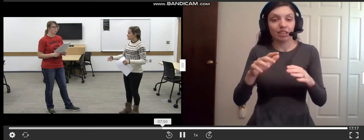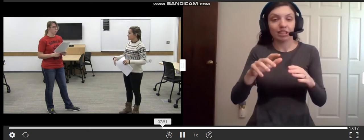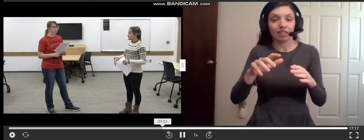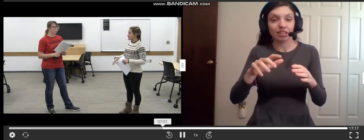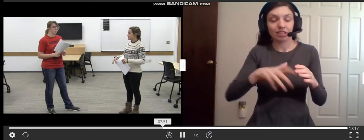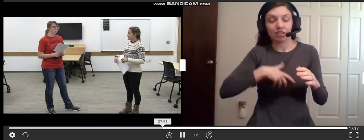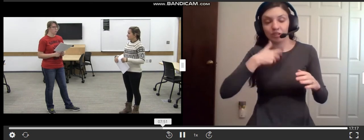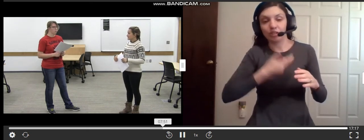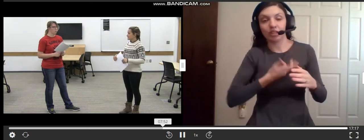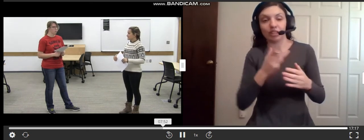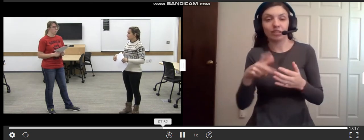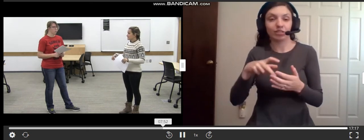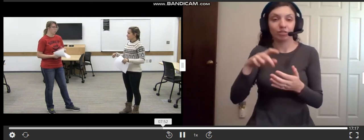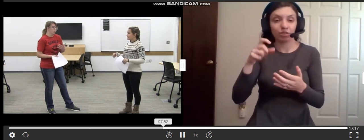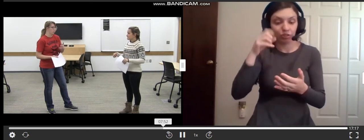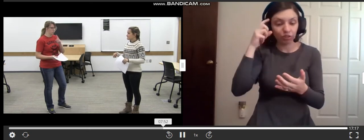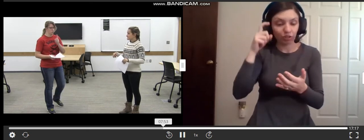down?